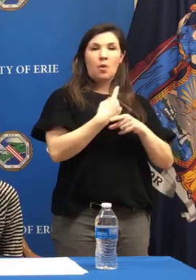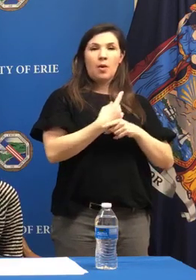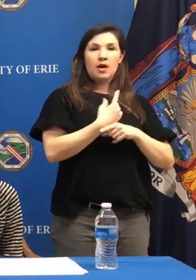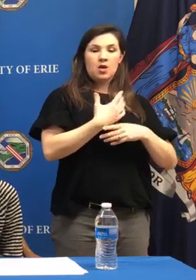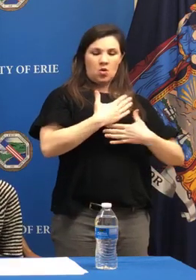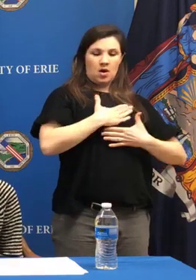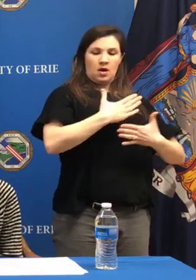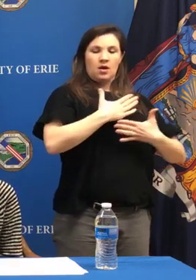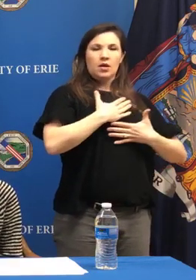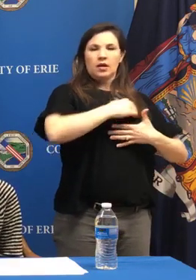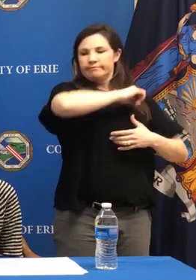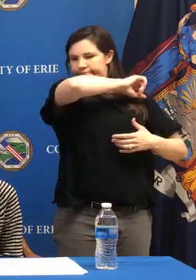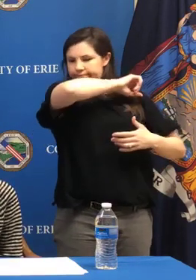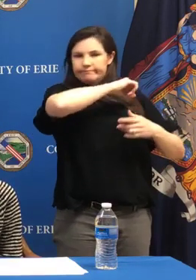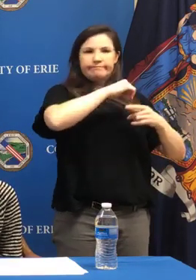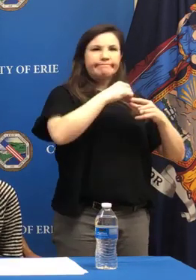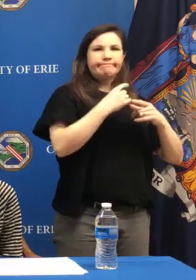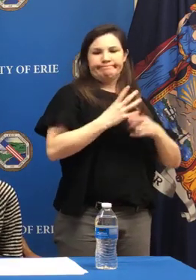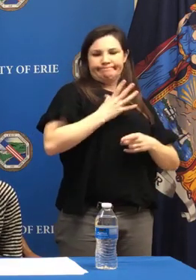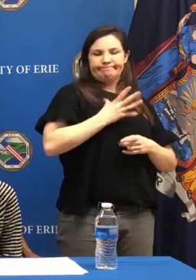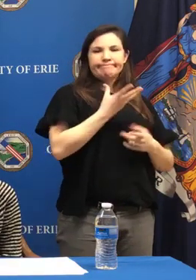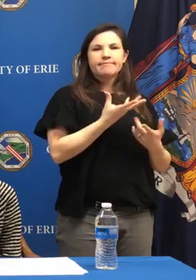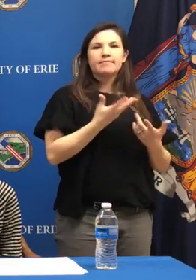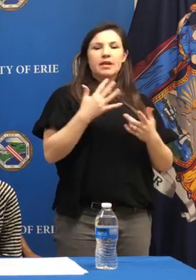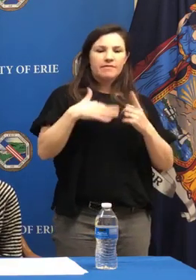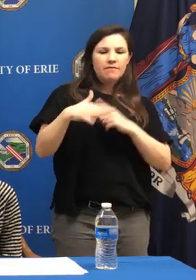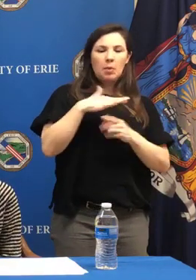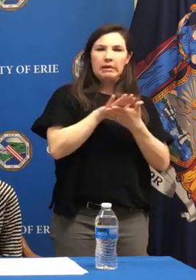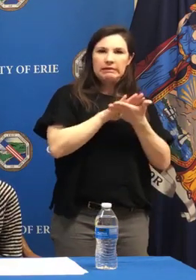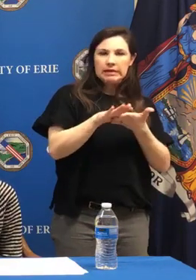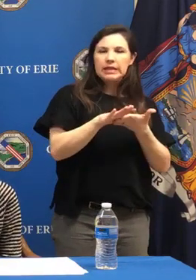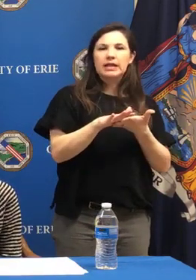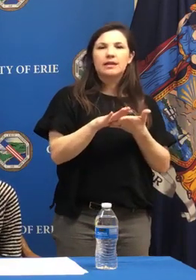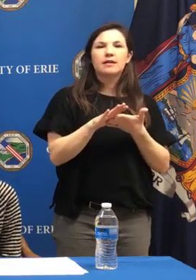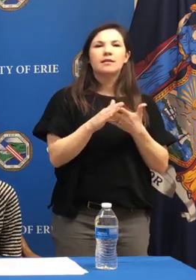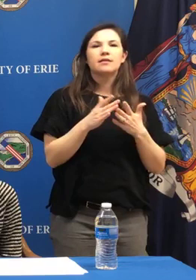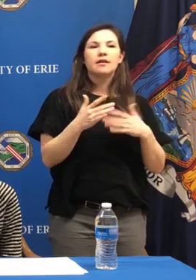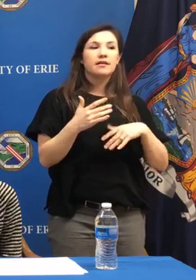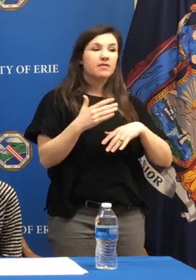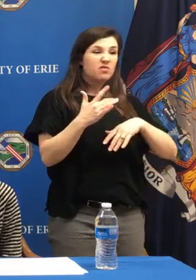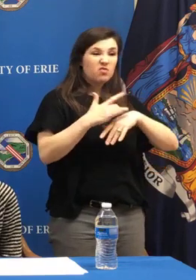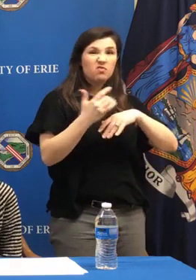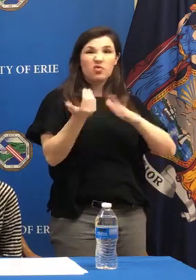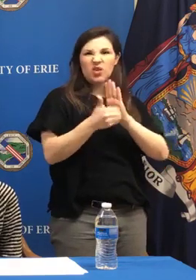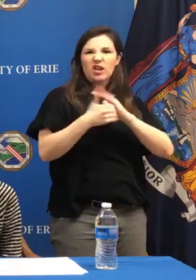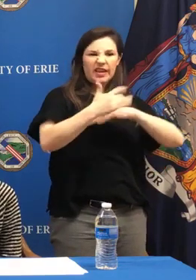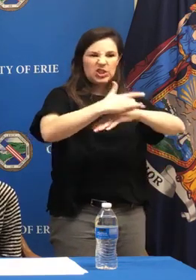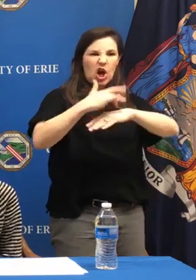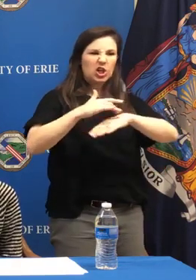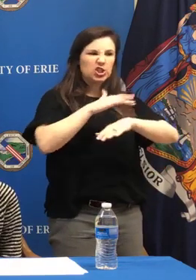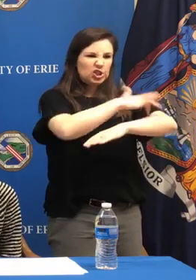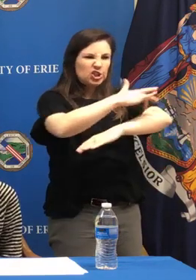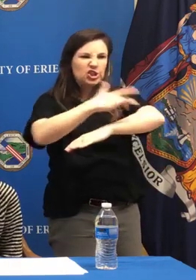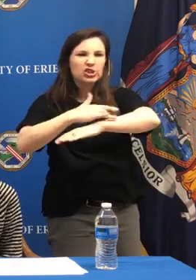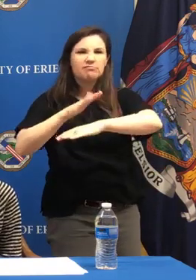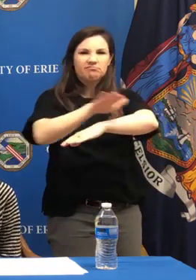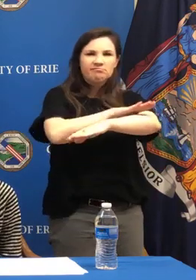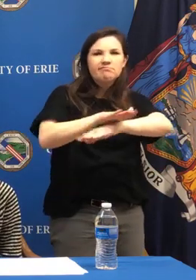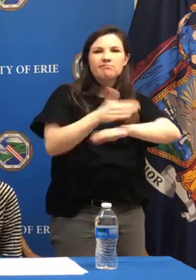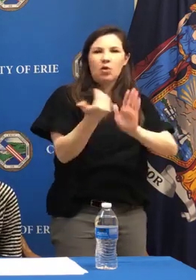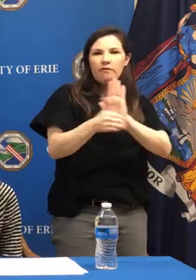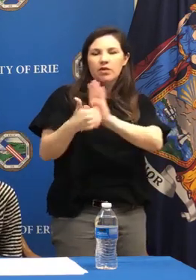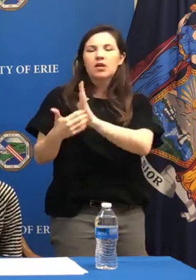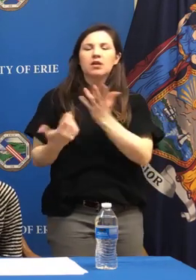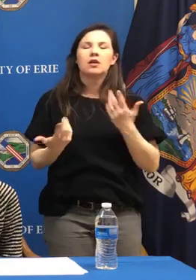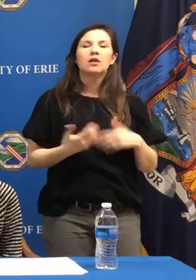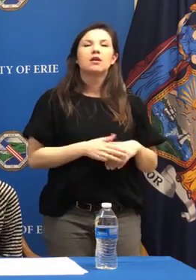respiratory etiquette, and keeping our environment clean, especially frequently touched surfaces. That's what we really have to focus on. The